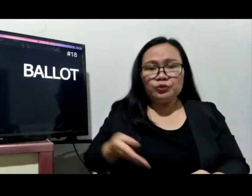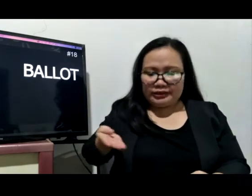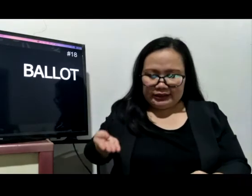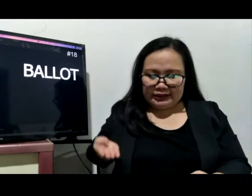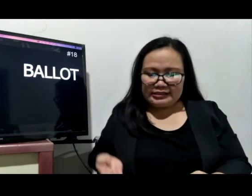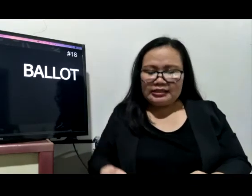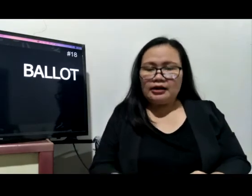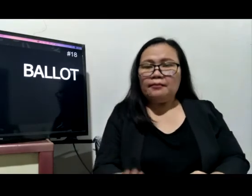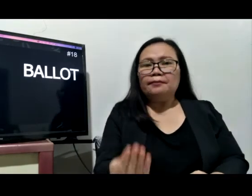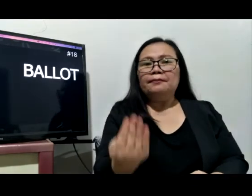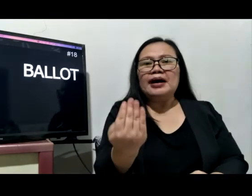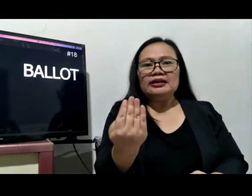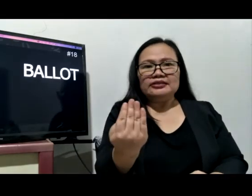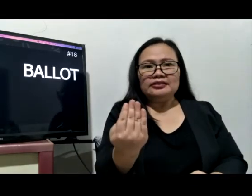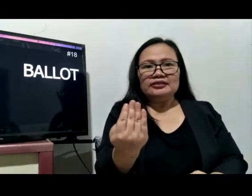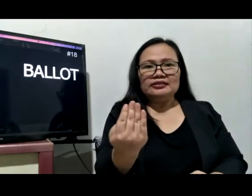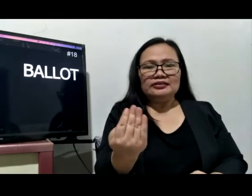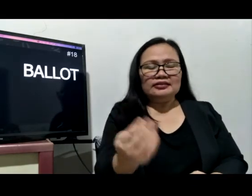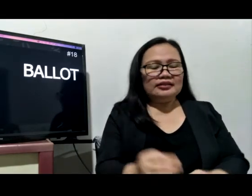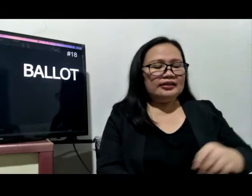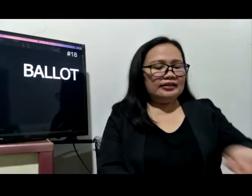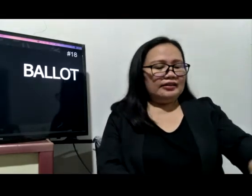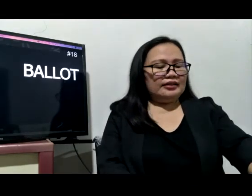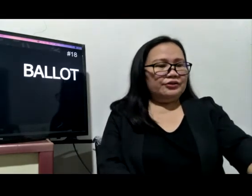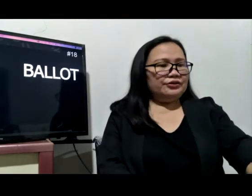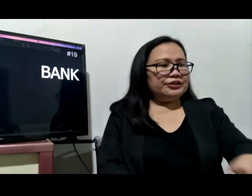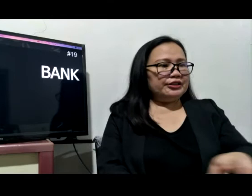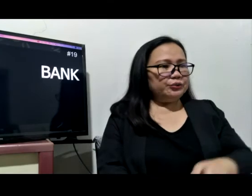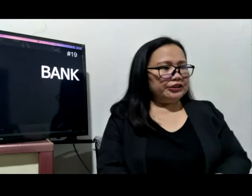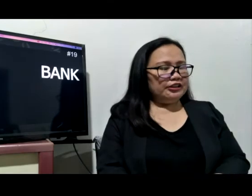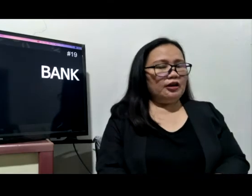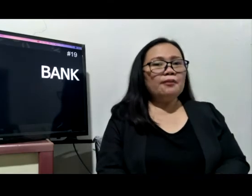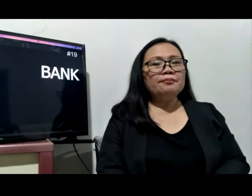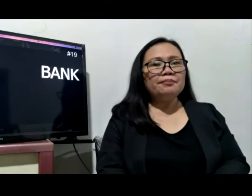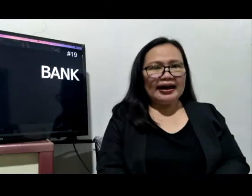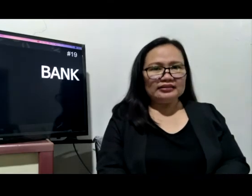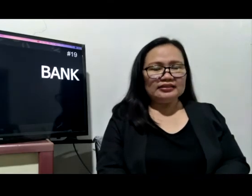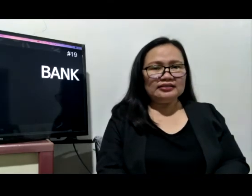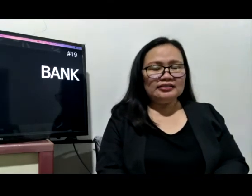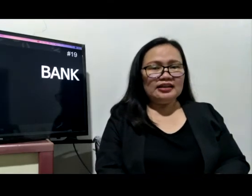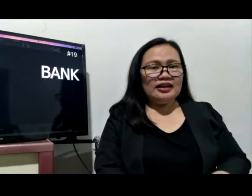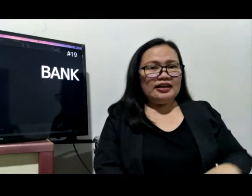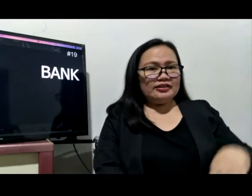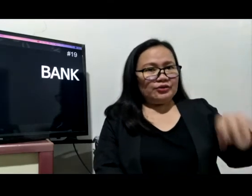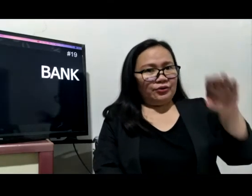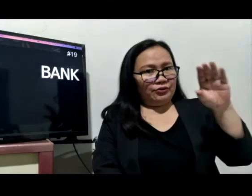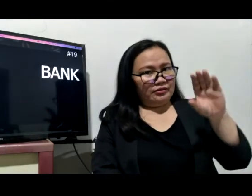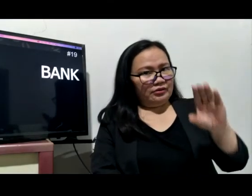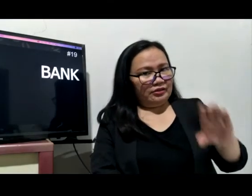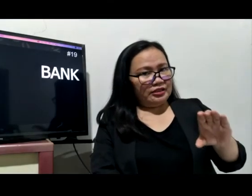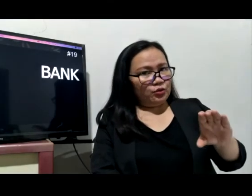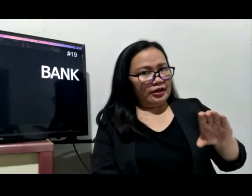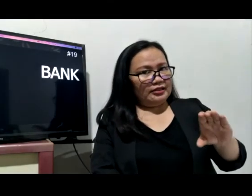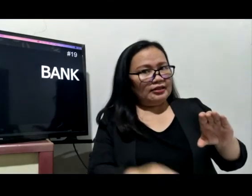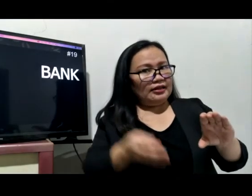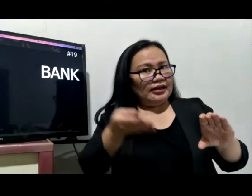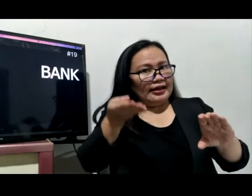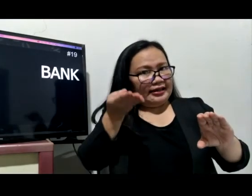one is ballot. Third word, bank. So this one, and